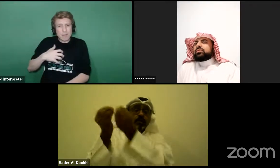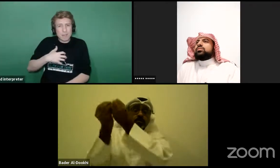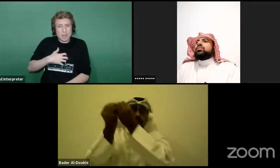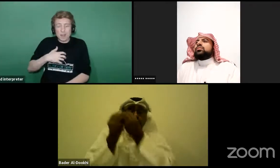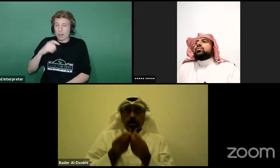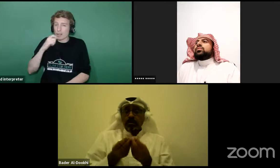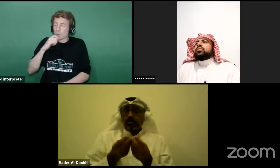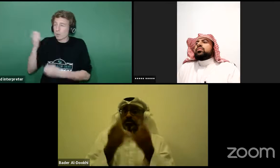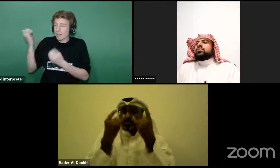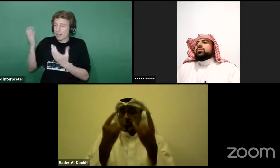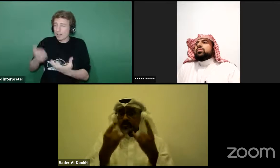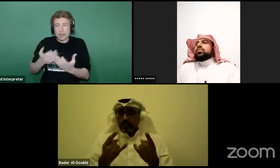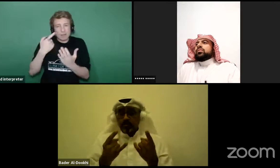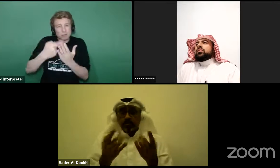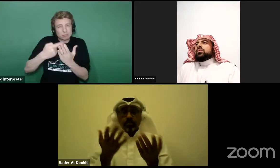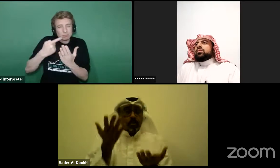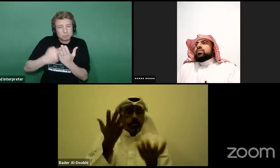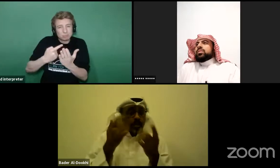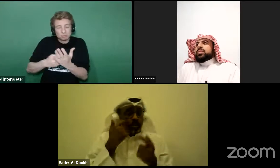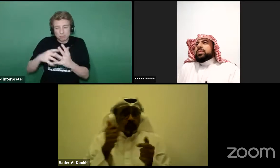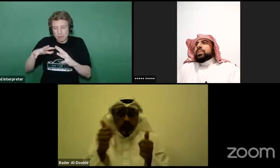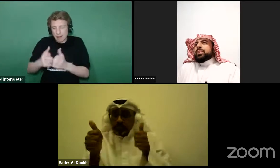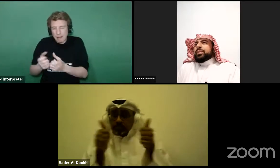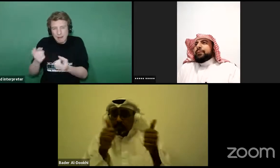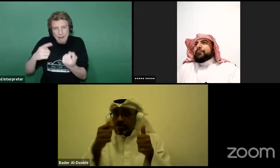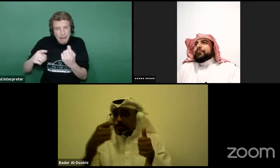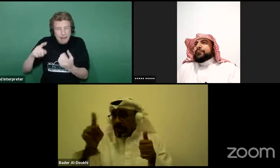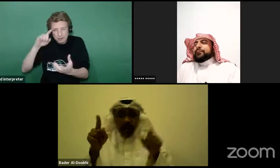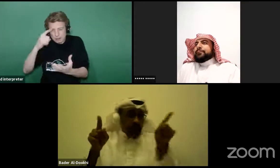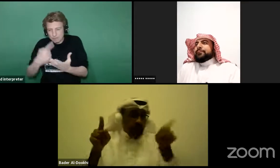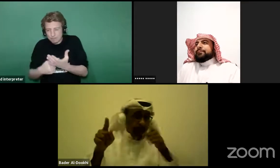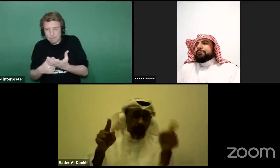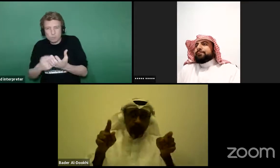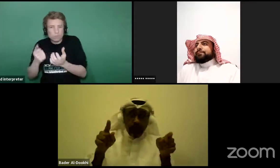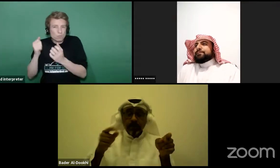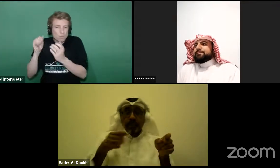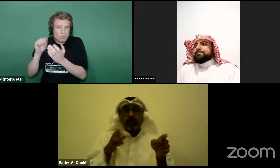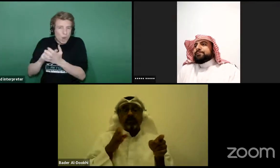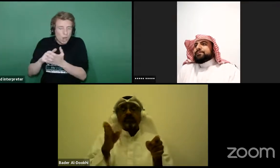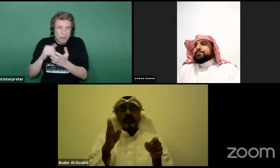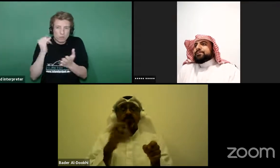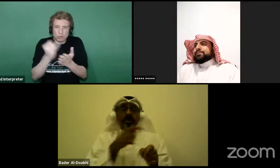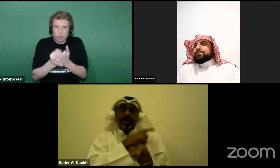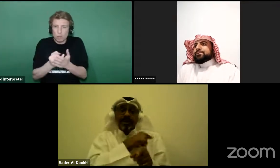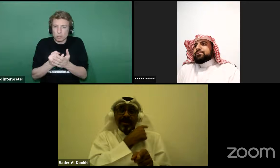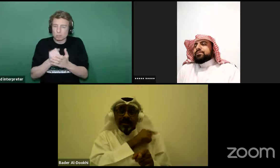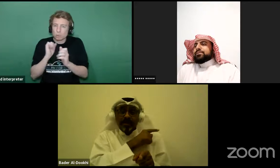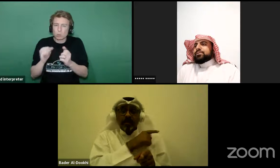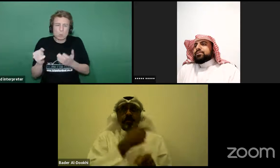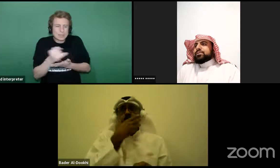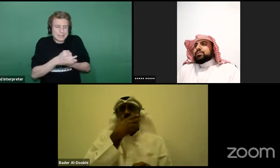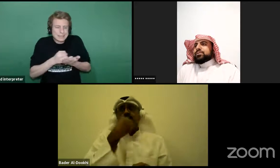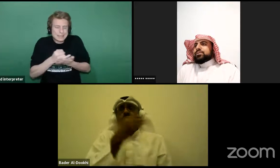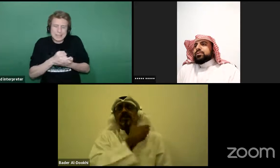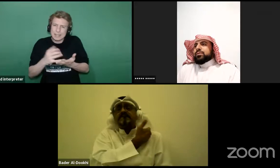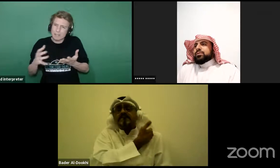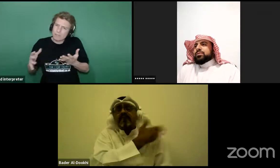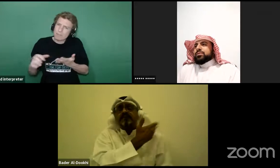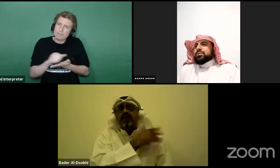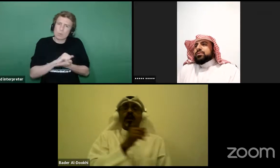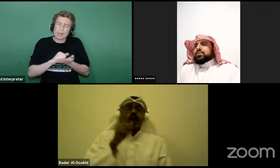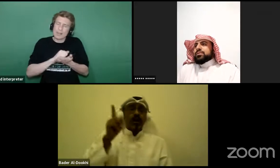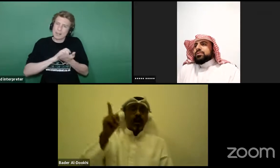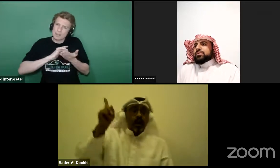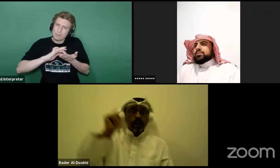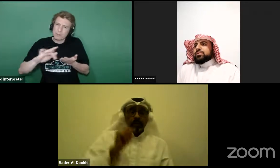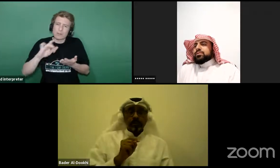to judge between right and wrong, and will expiate for you your sins and forgive you. And Allah is